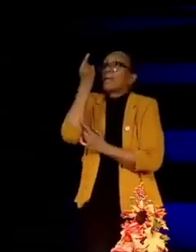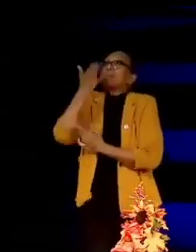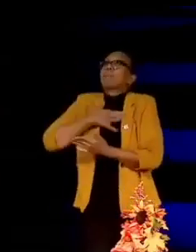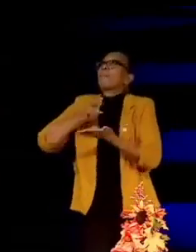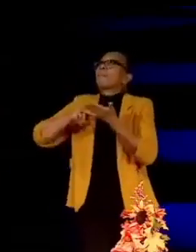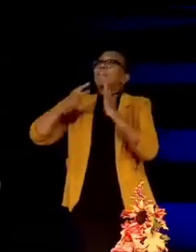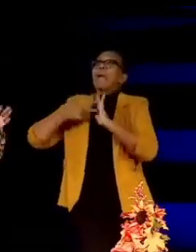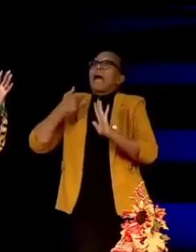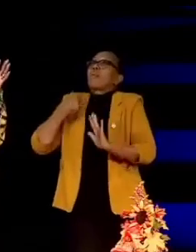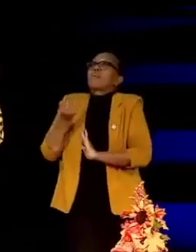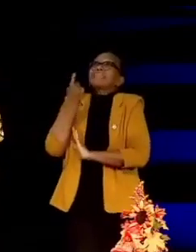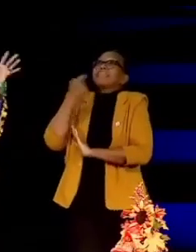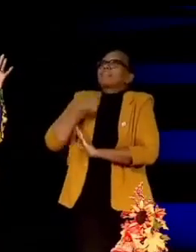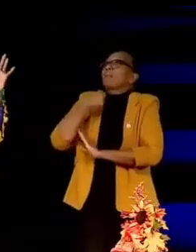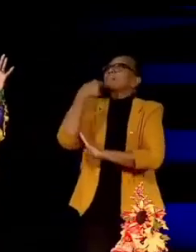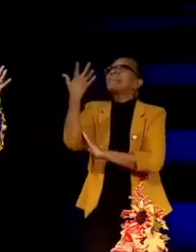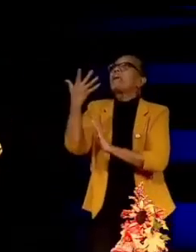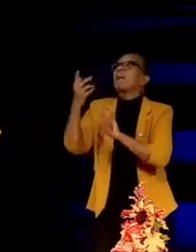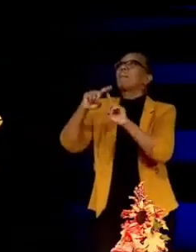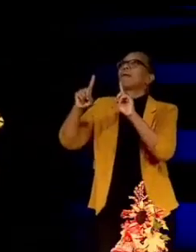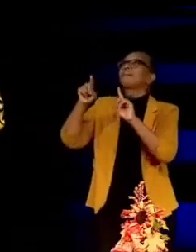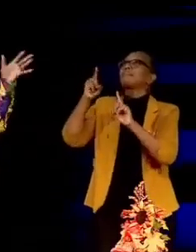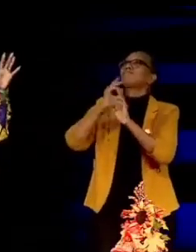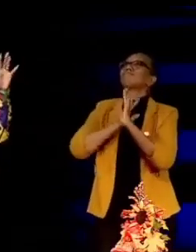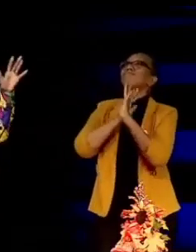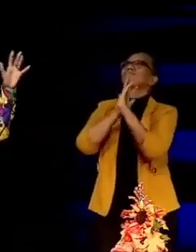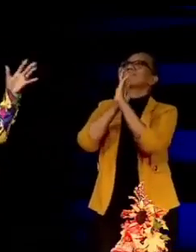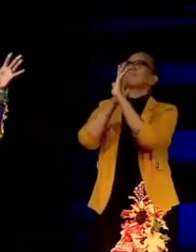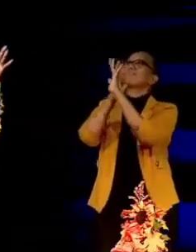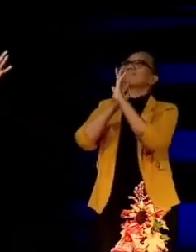in me, and I begin to pray in a